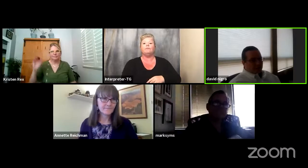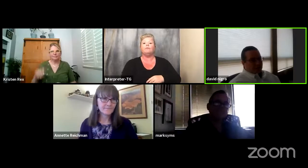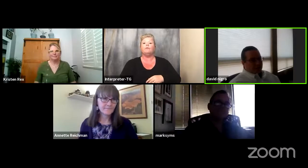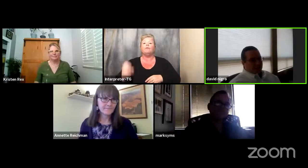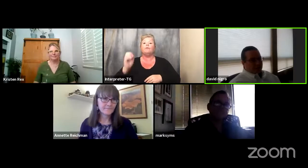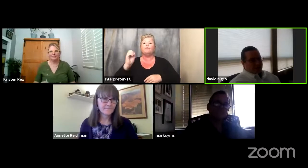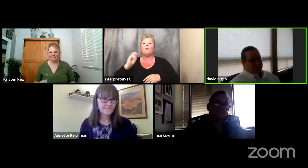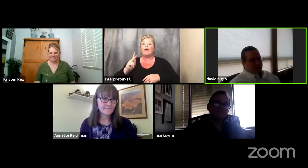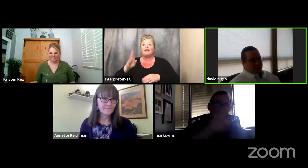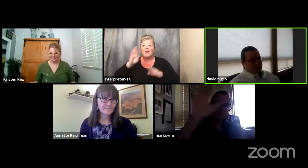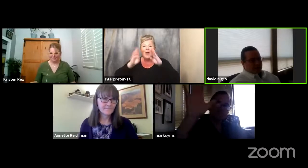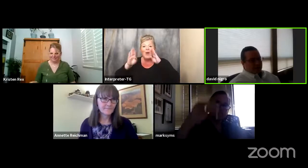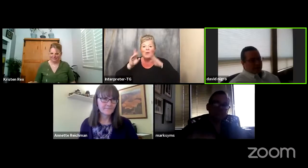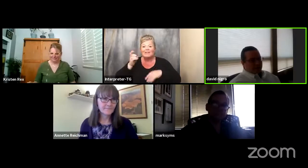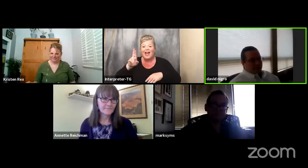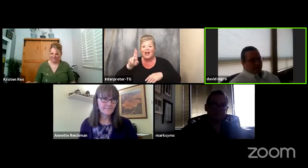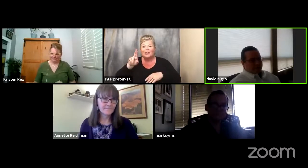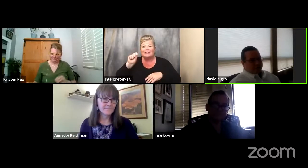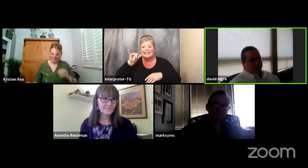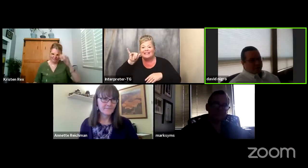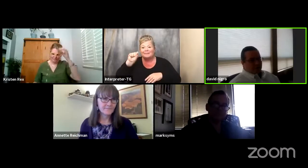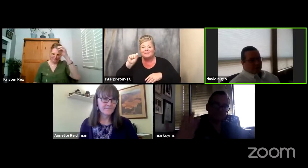Hello, Dr. Sims. Dr.